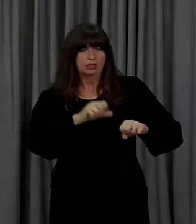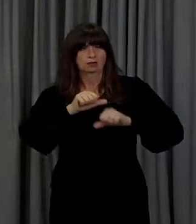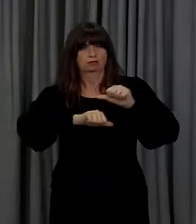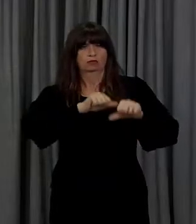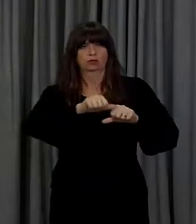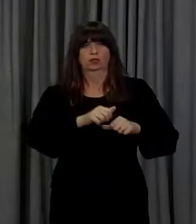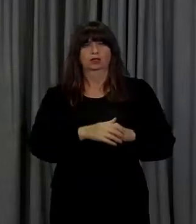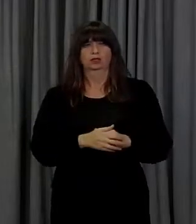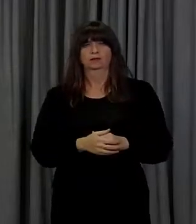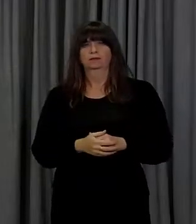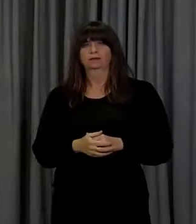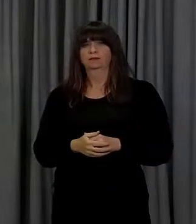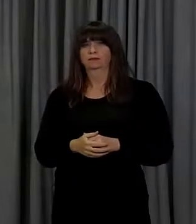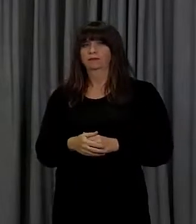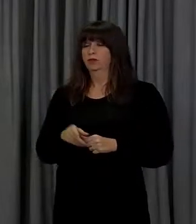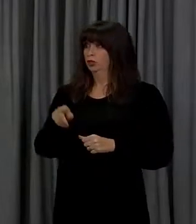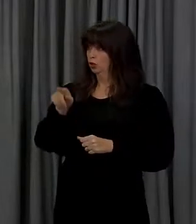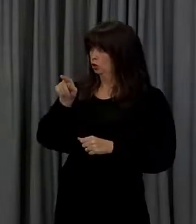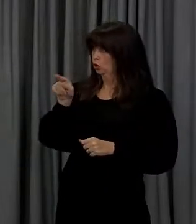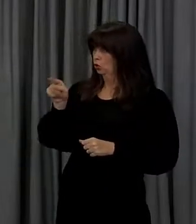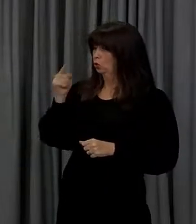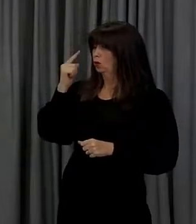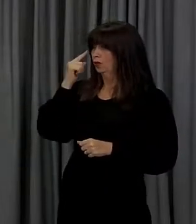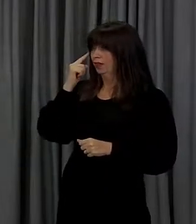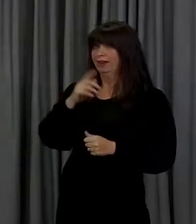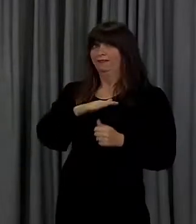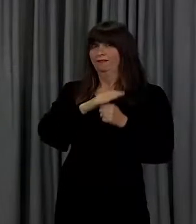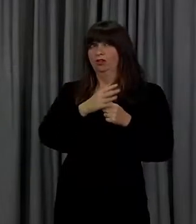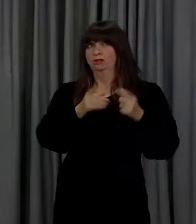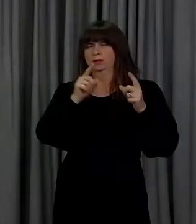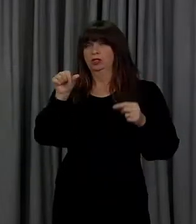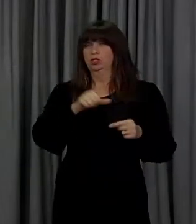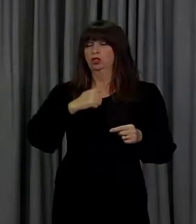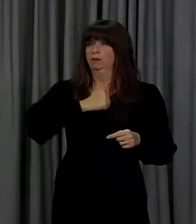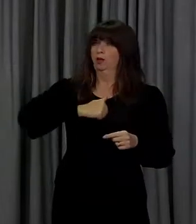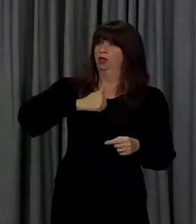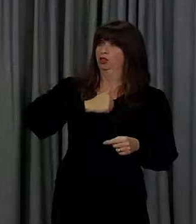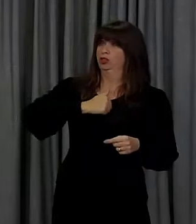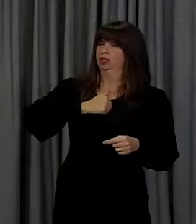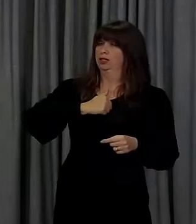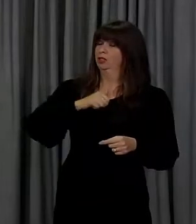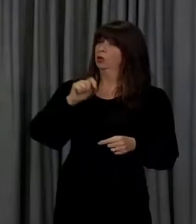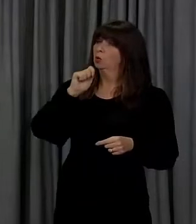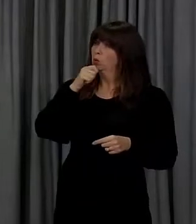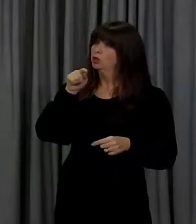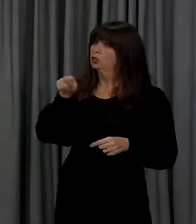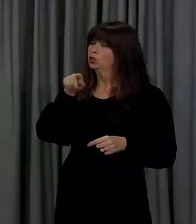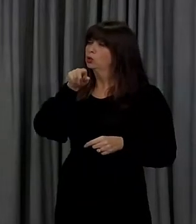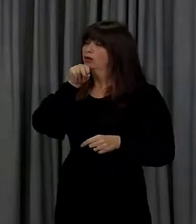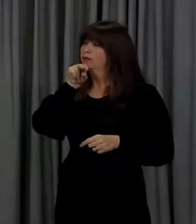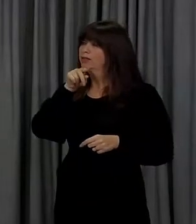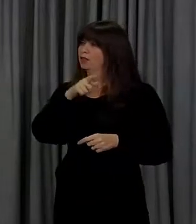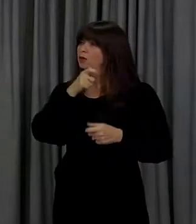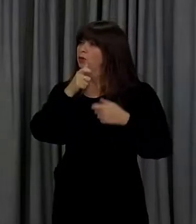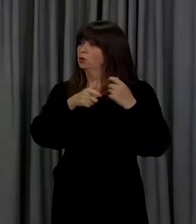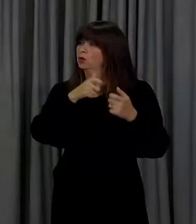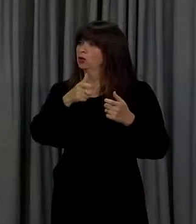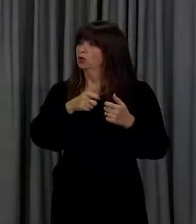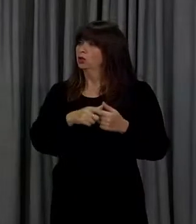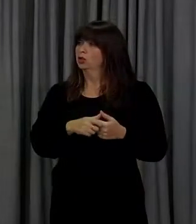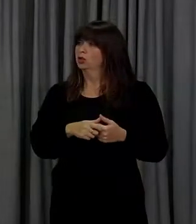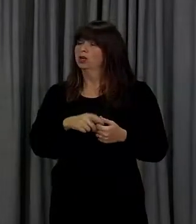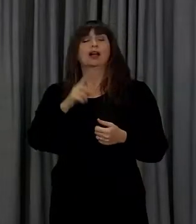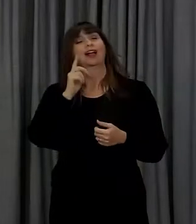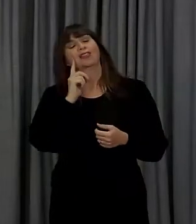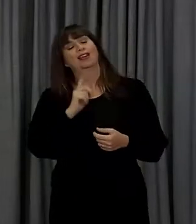I get that answer in Welsh, do you think the First Minister should apologise, and would you have made those comments? I think